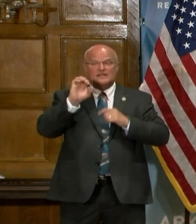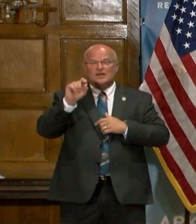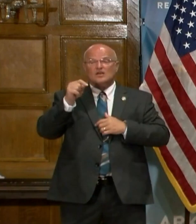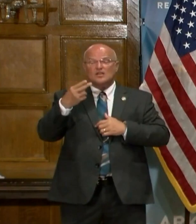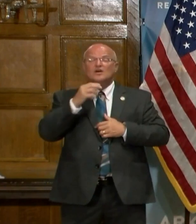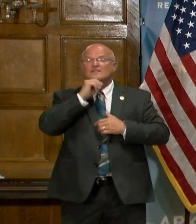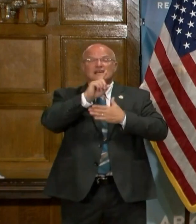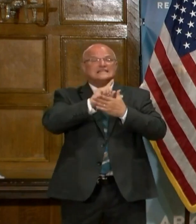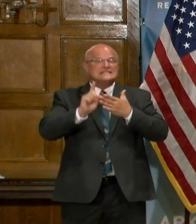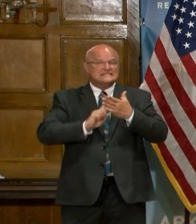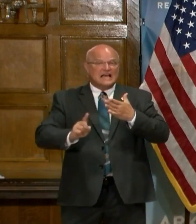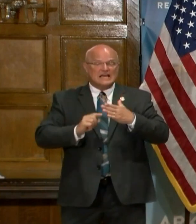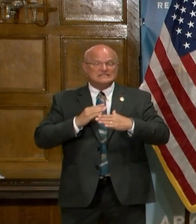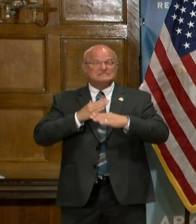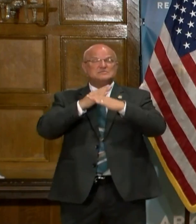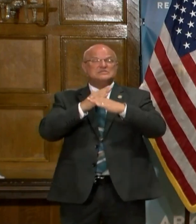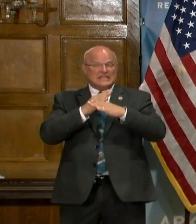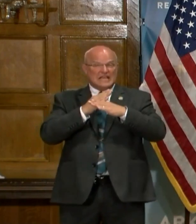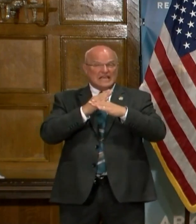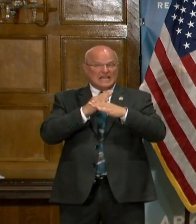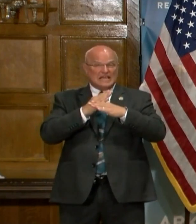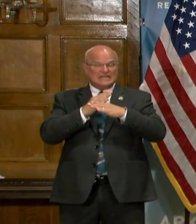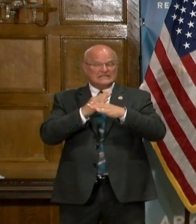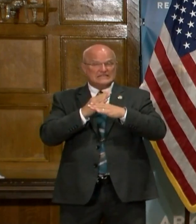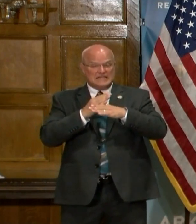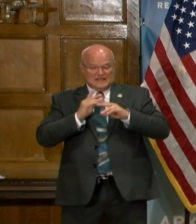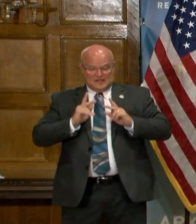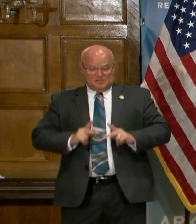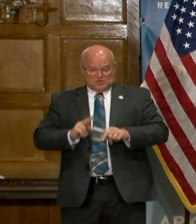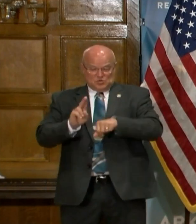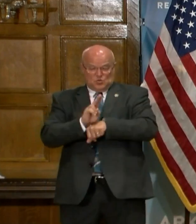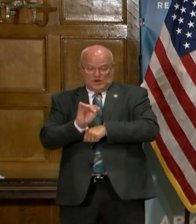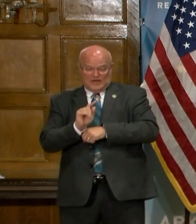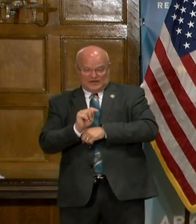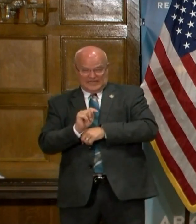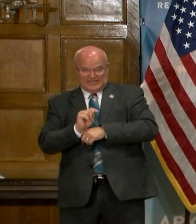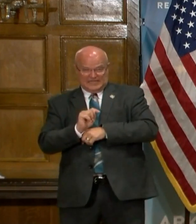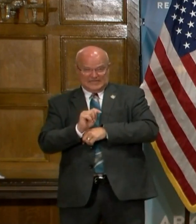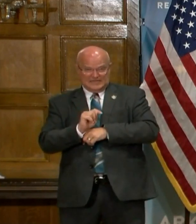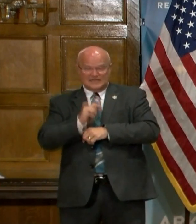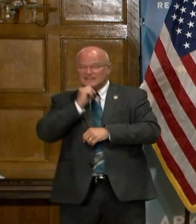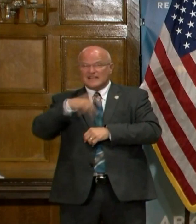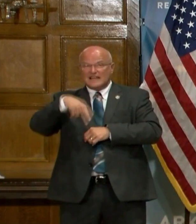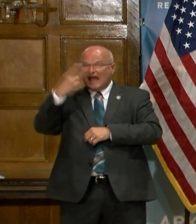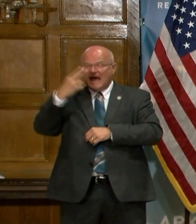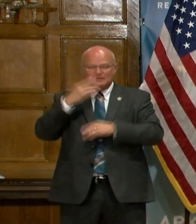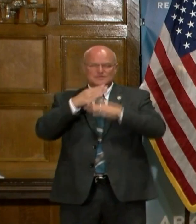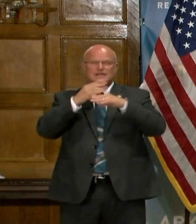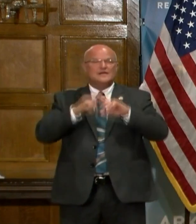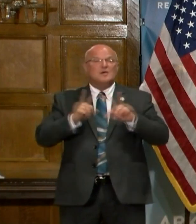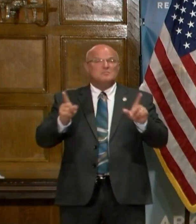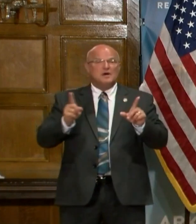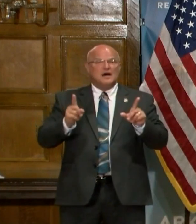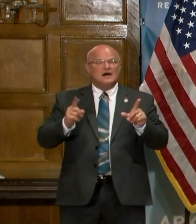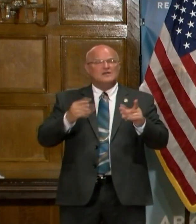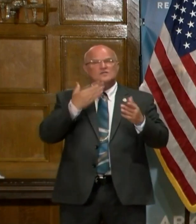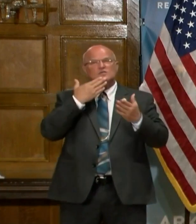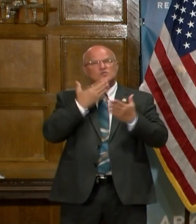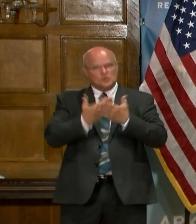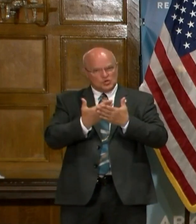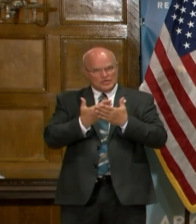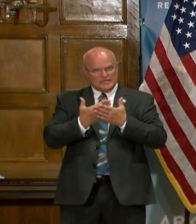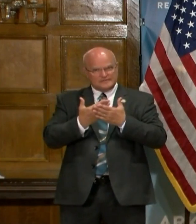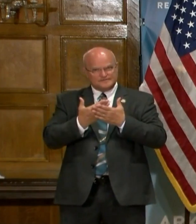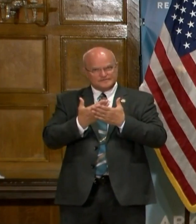masks, are not designed to protect the person wearing it. They're not highly protective, but they're very